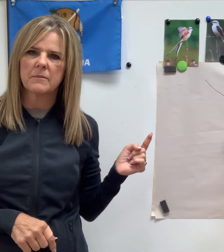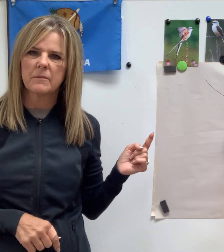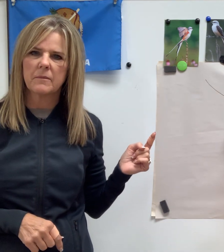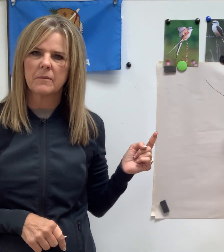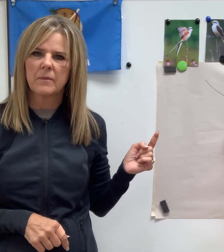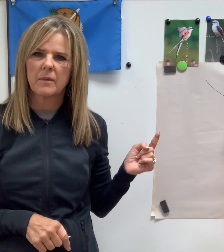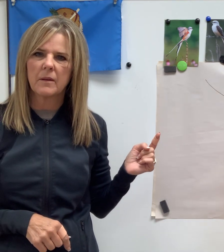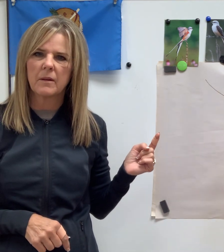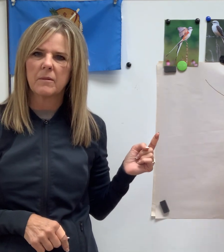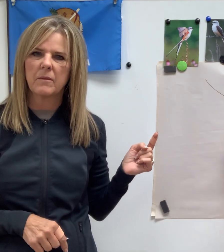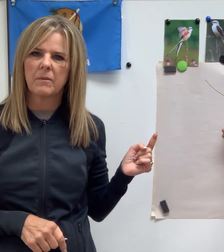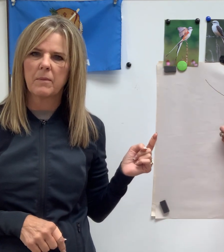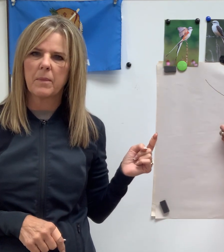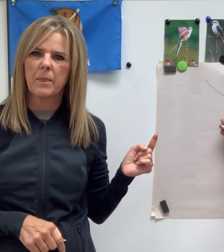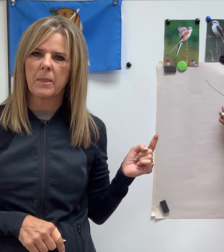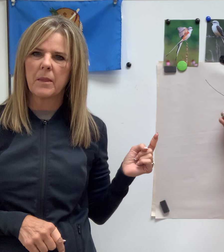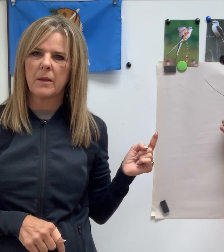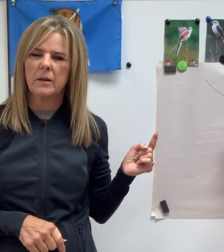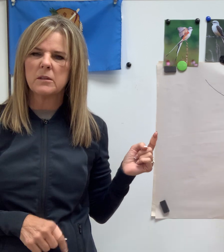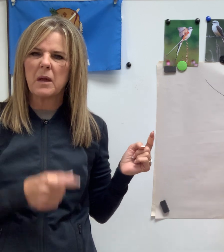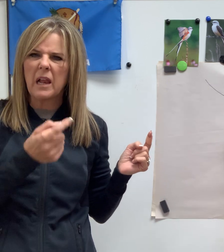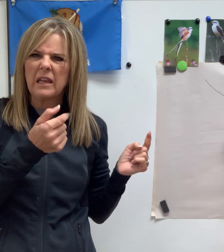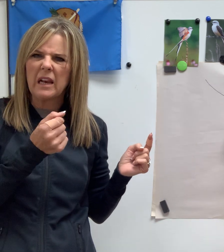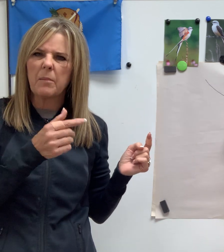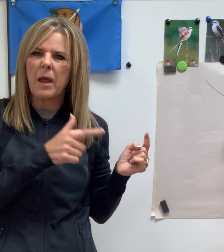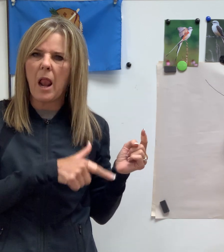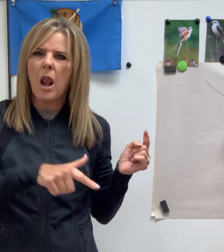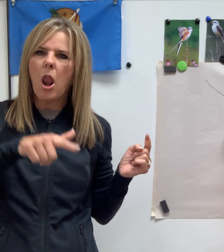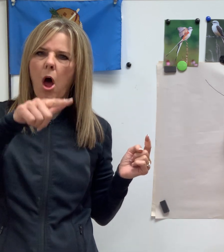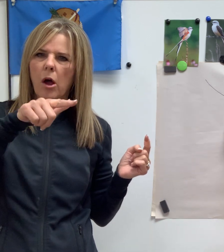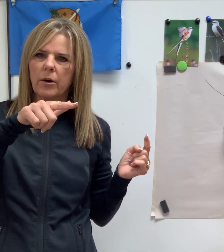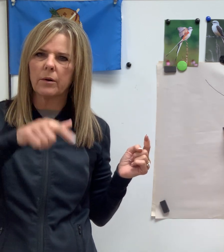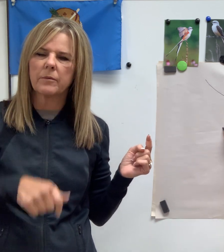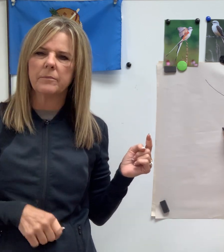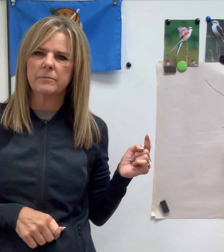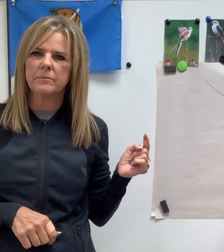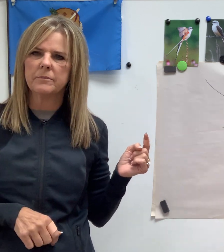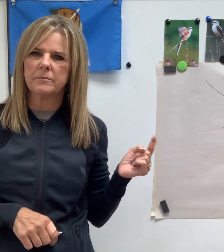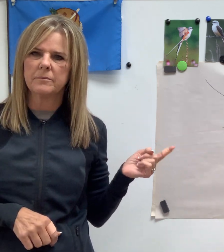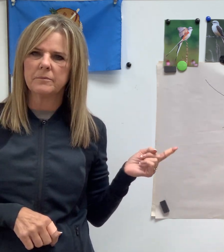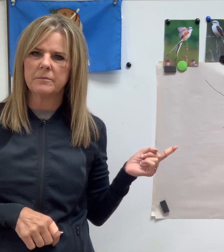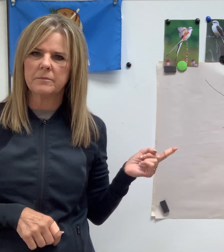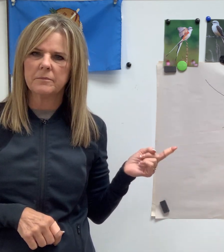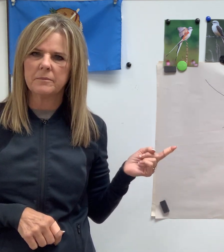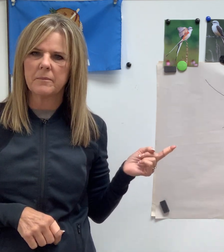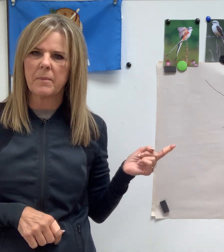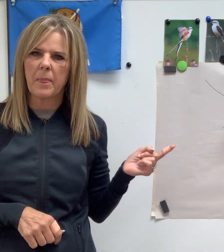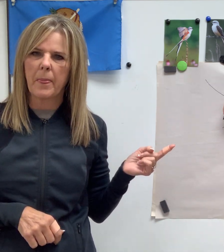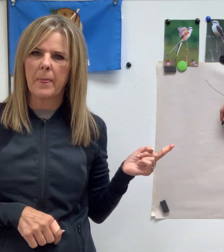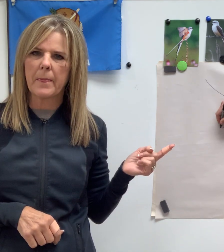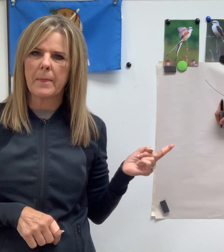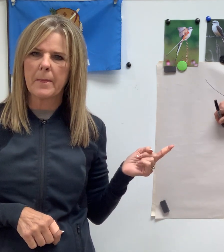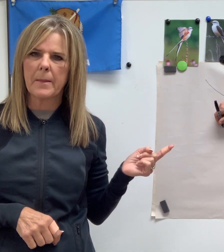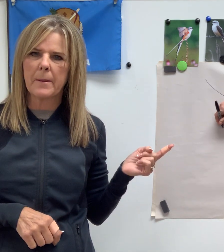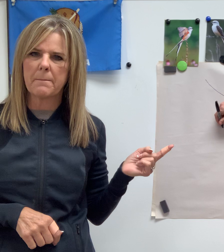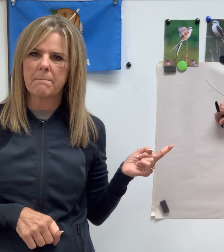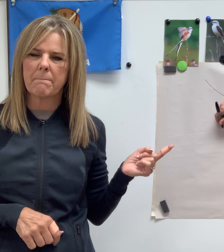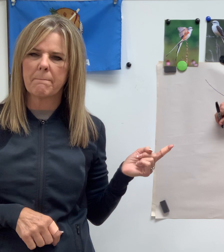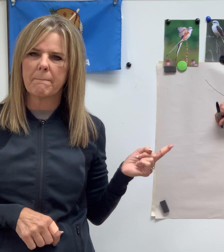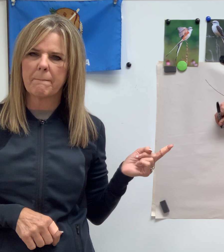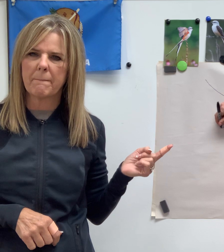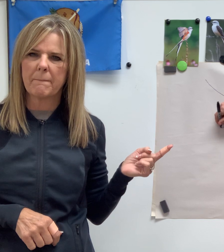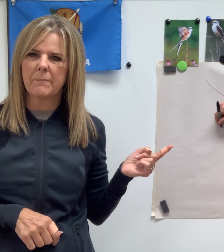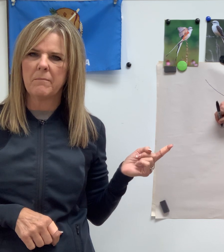ways. And it's going to be a little bit longer than this section, just down. And then you are going to start